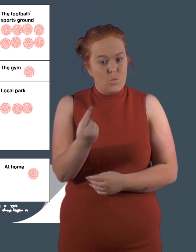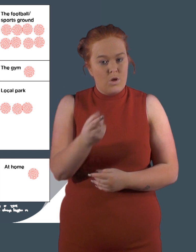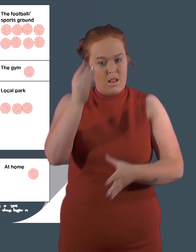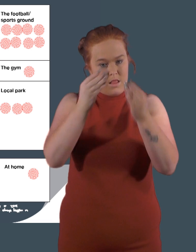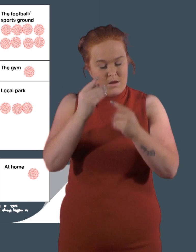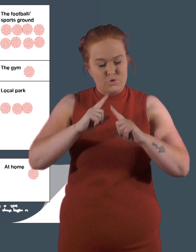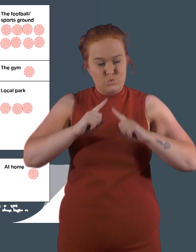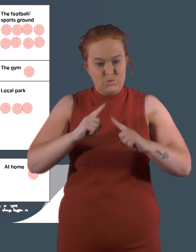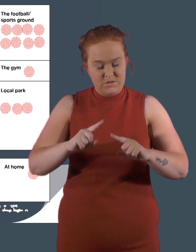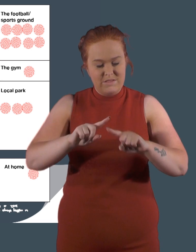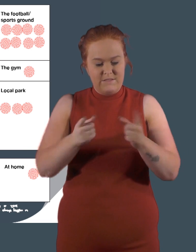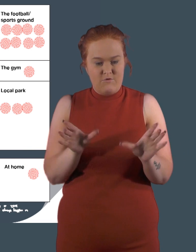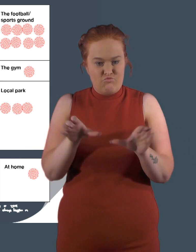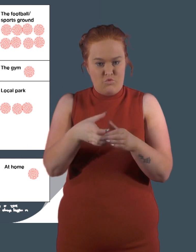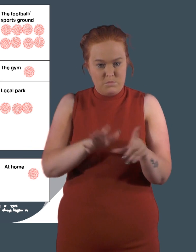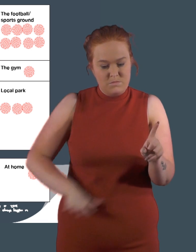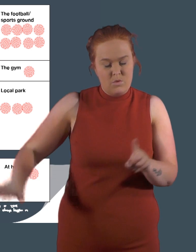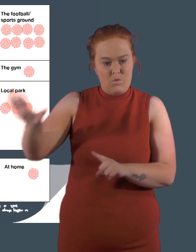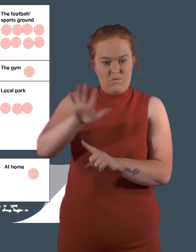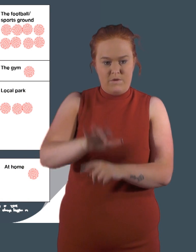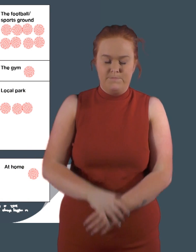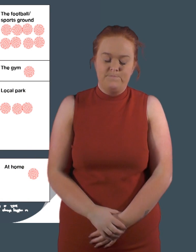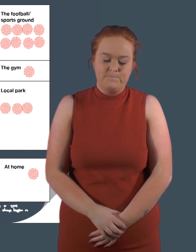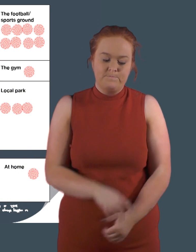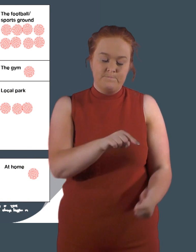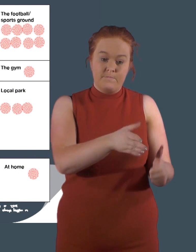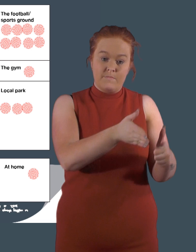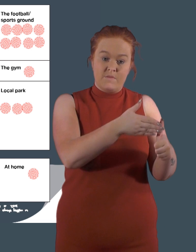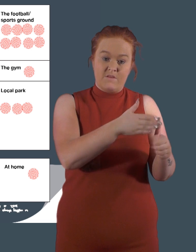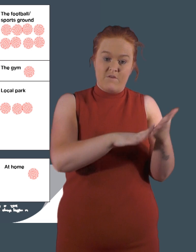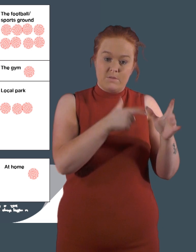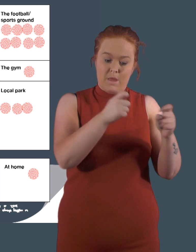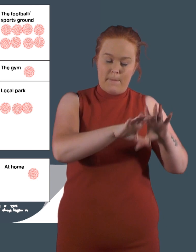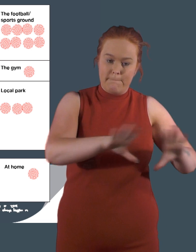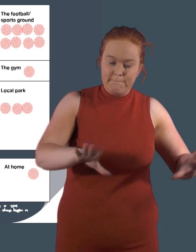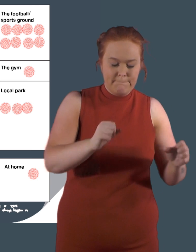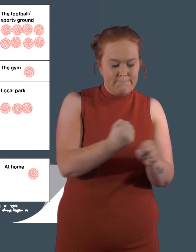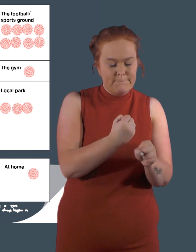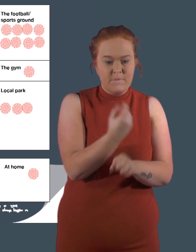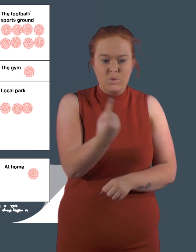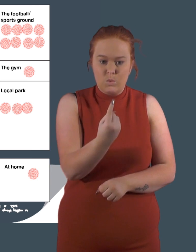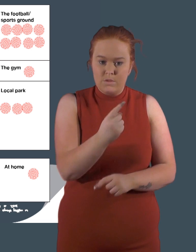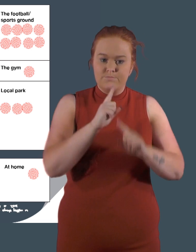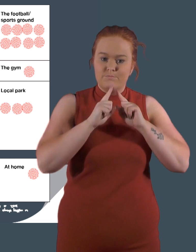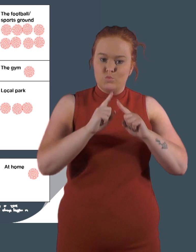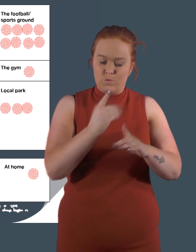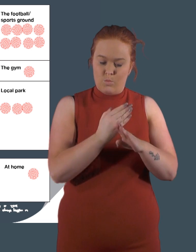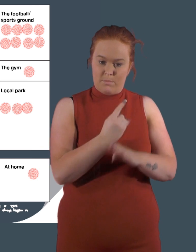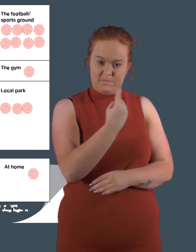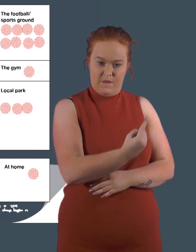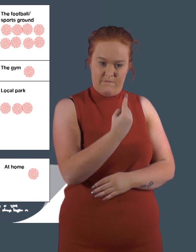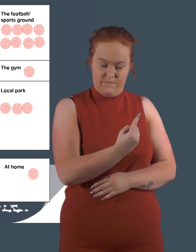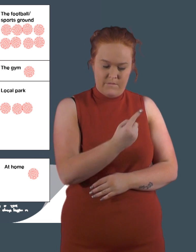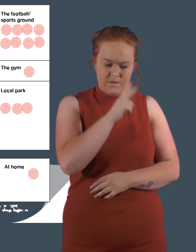happen, he put more dots, and the places where he thought it was less likely to happen, he put less. And most of the